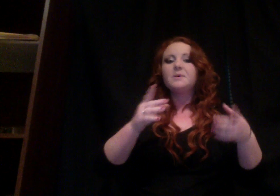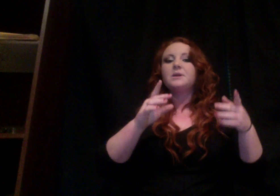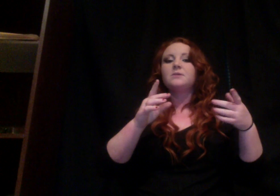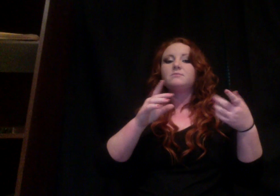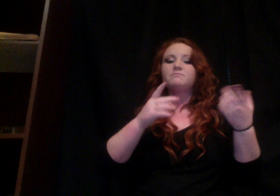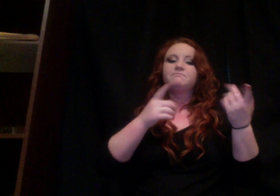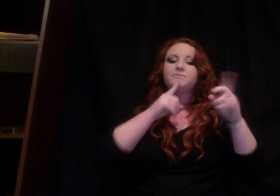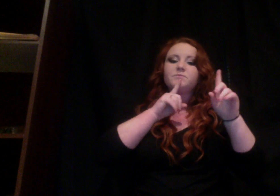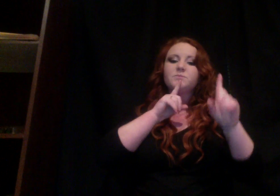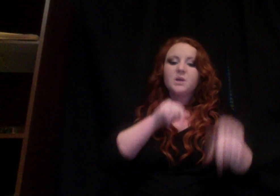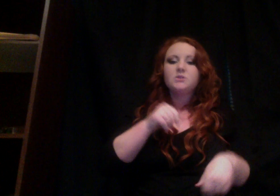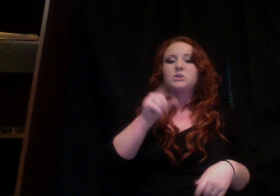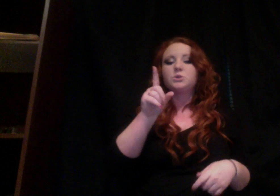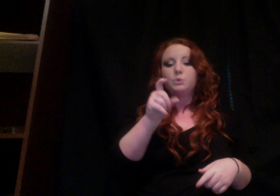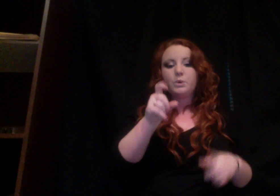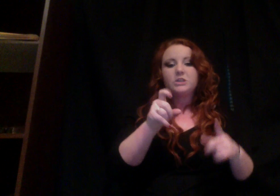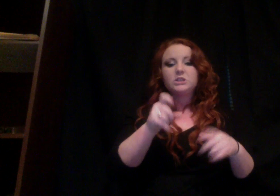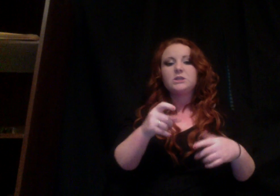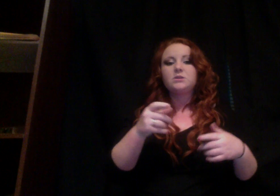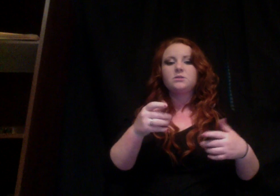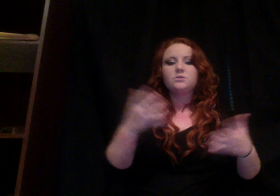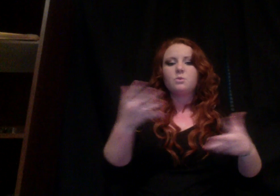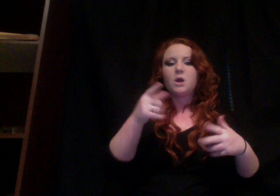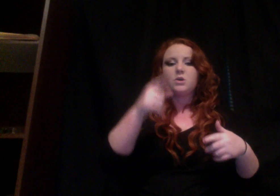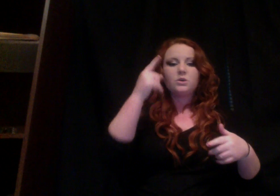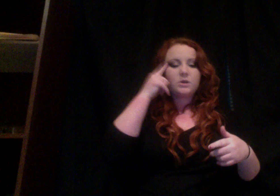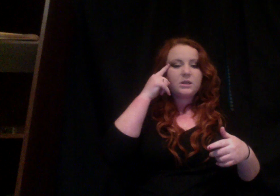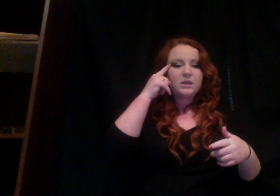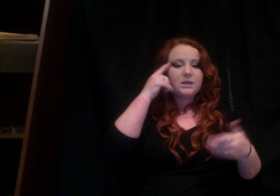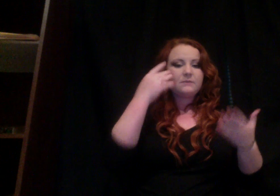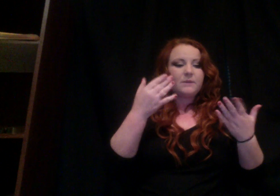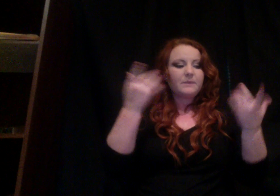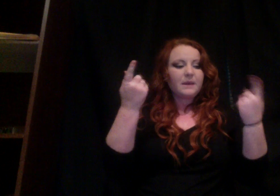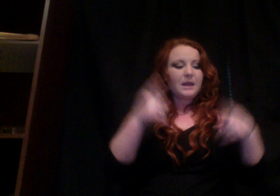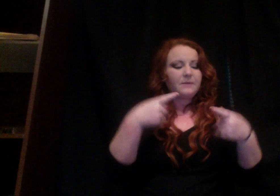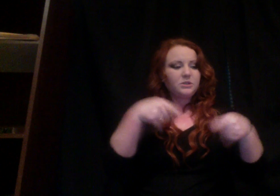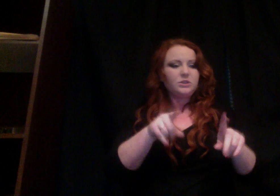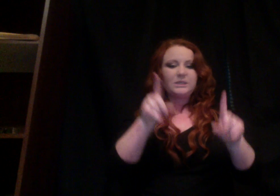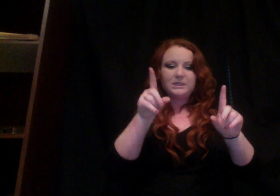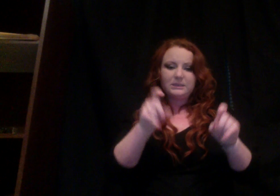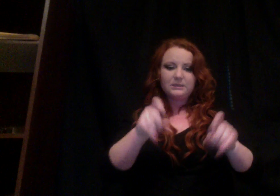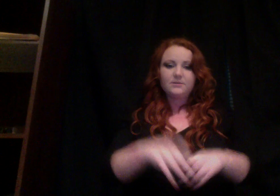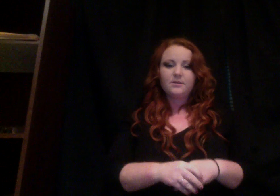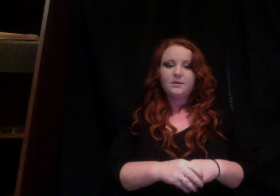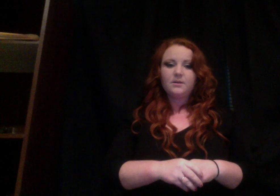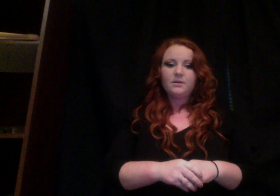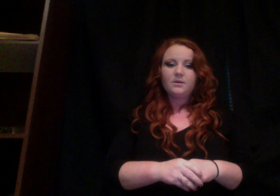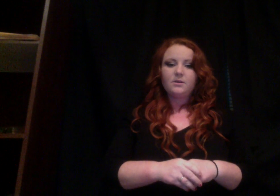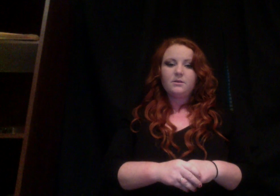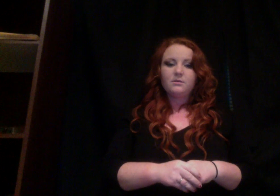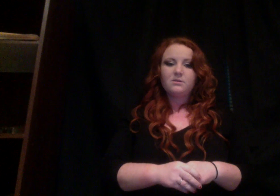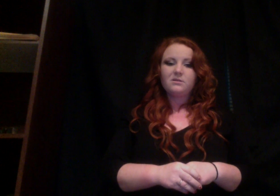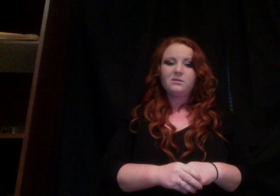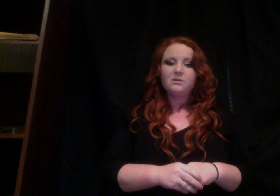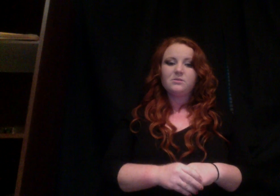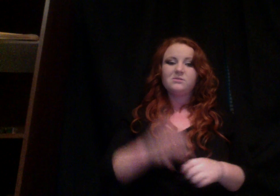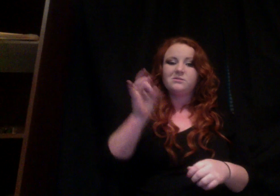to expect with these exams. With these tests that we do, the worst part of it is getting ready for it.